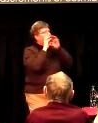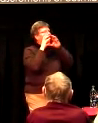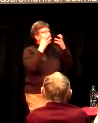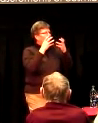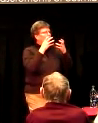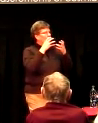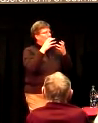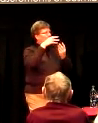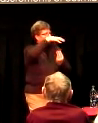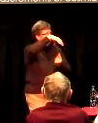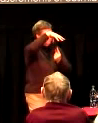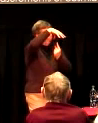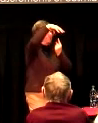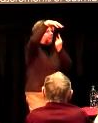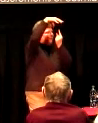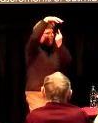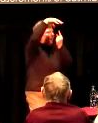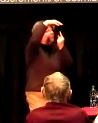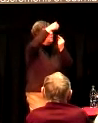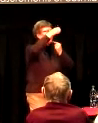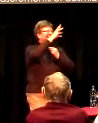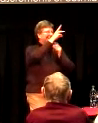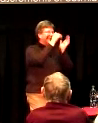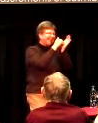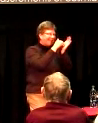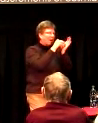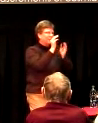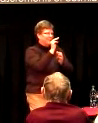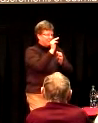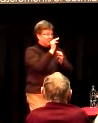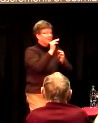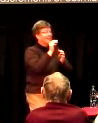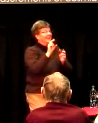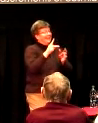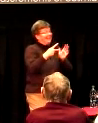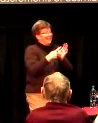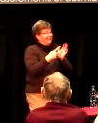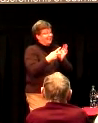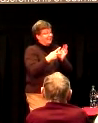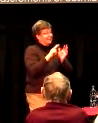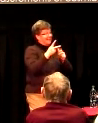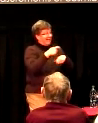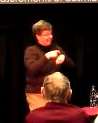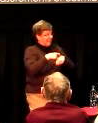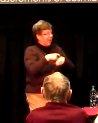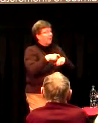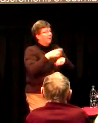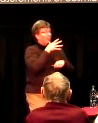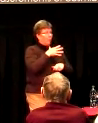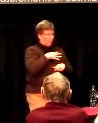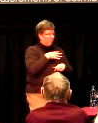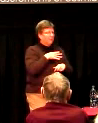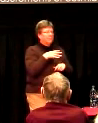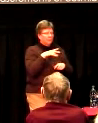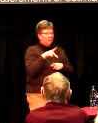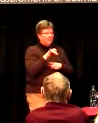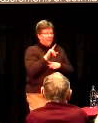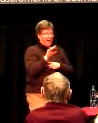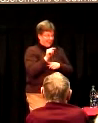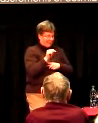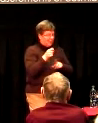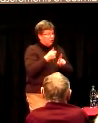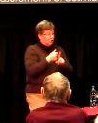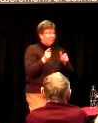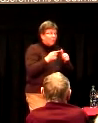time they went up to about 16,000 meters. And the next time they went up a month later, she was the pilot. She was the first lady